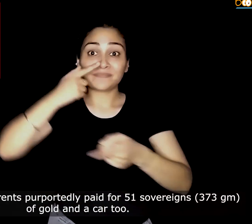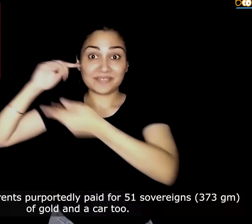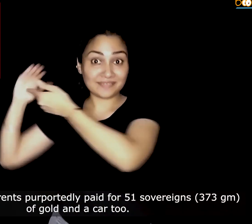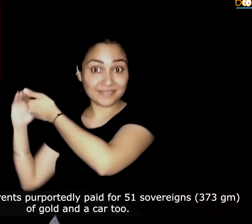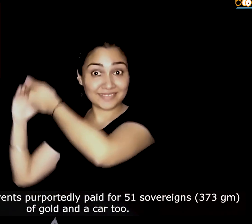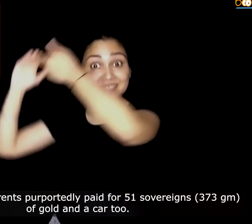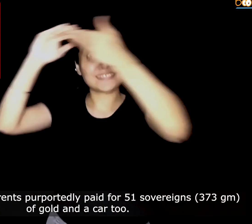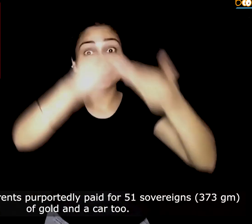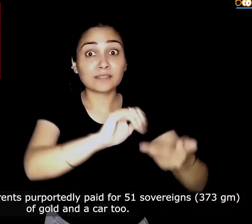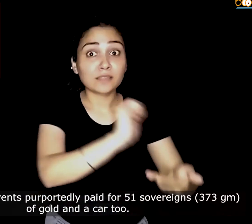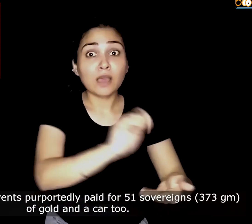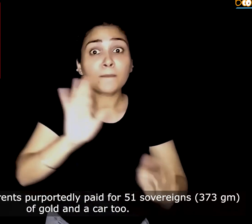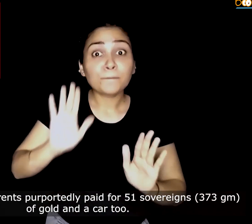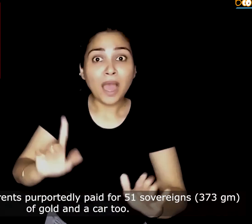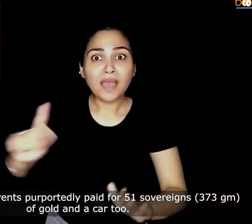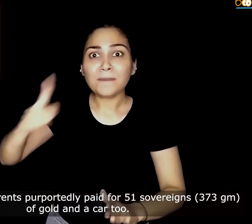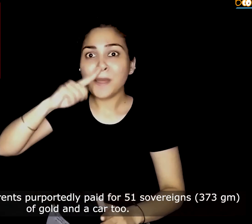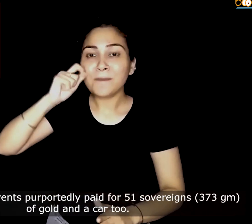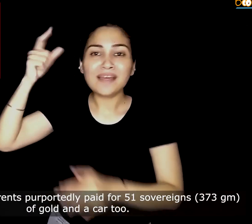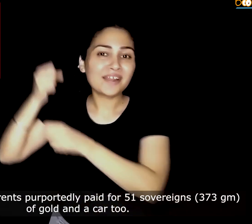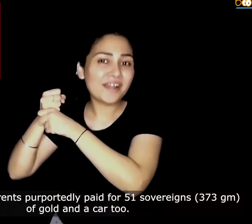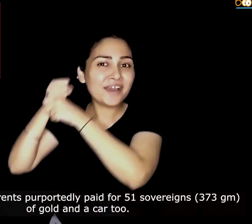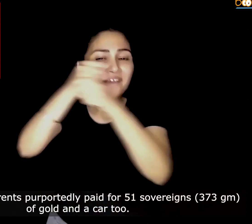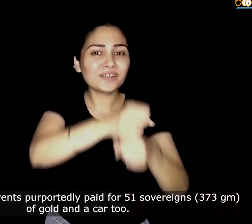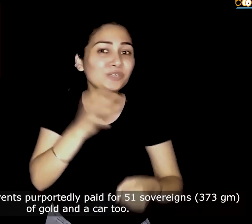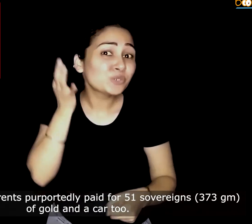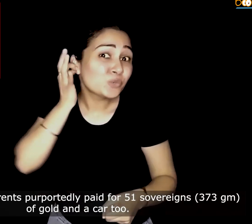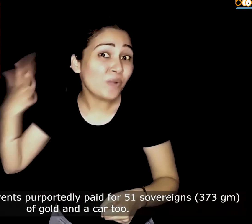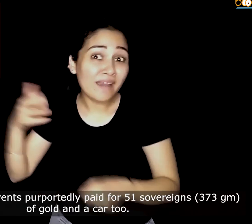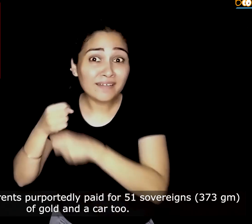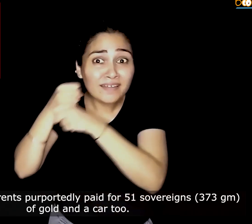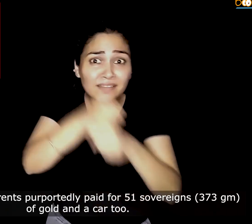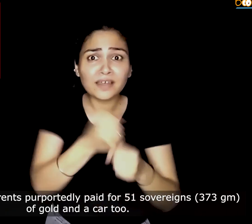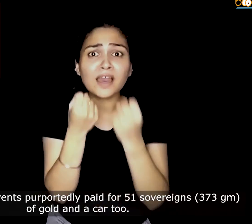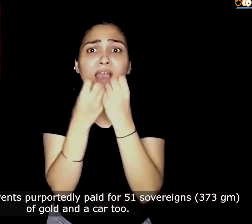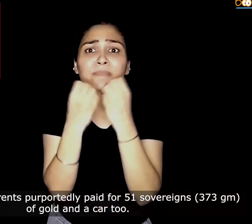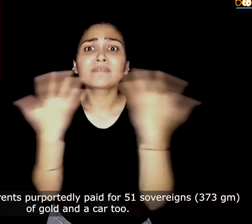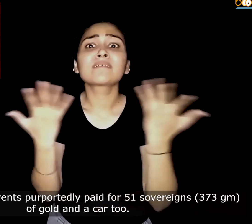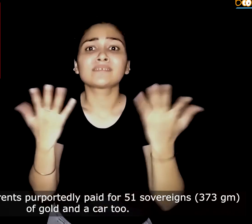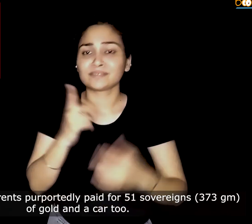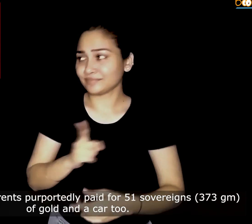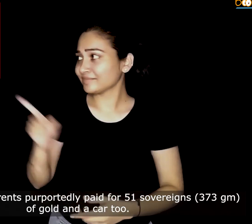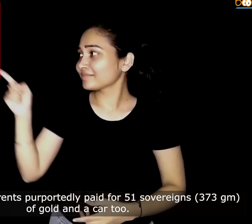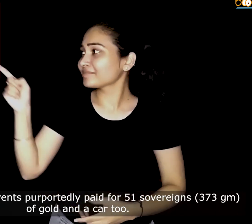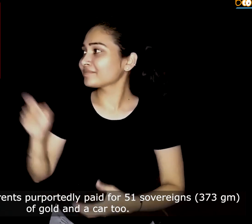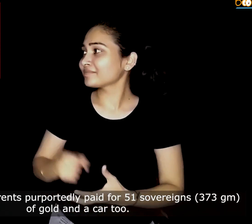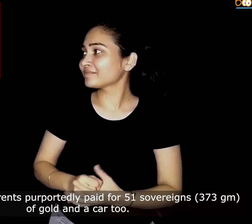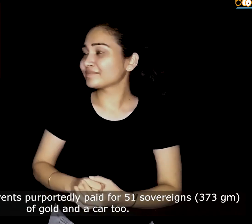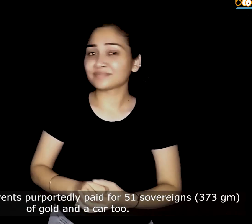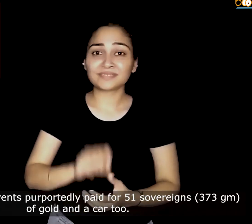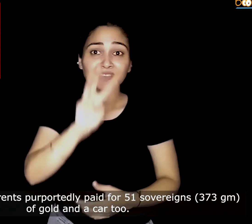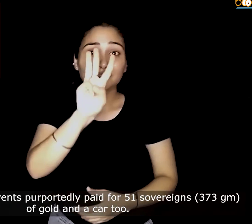as dowry her parents purportedly paid for 51 sovereigns that is